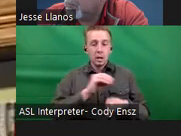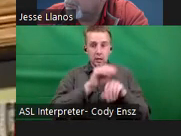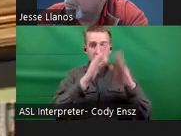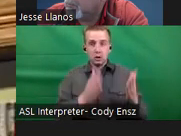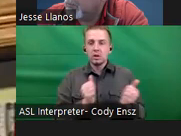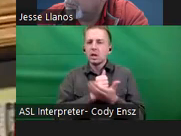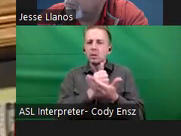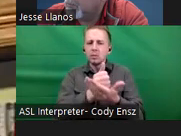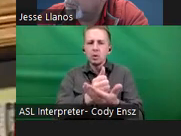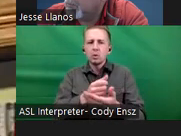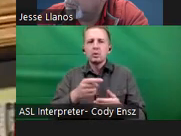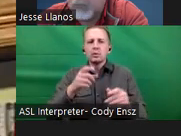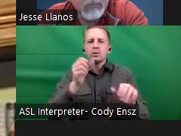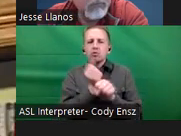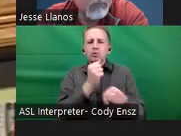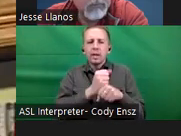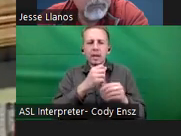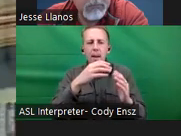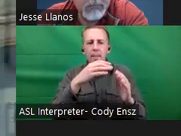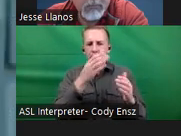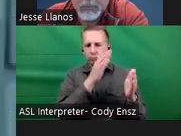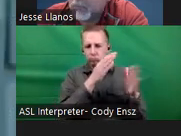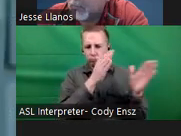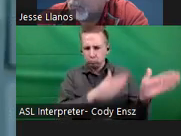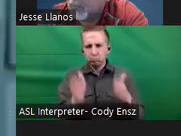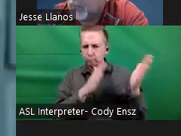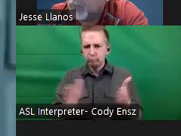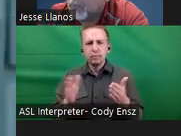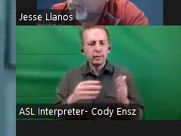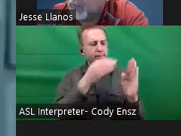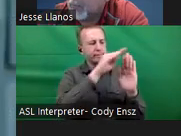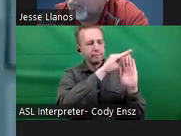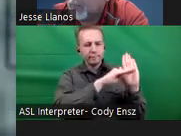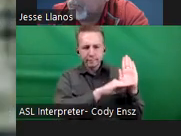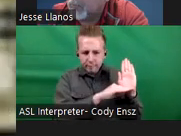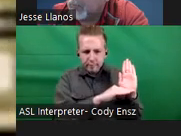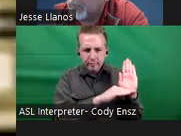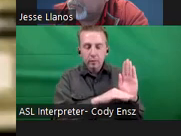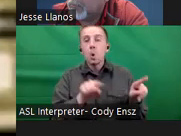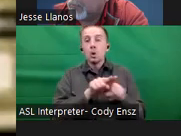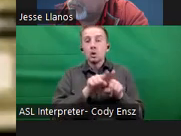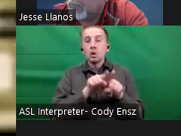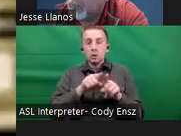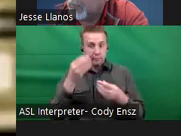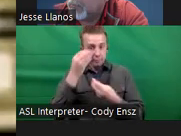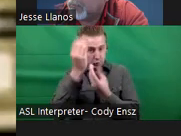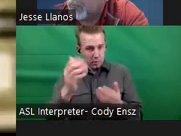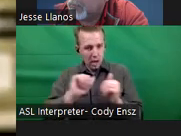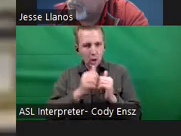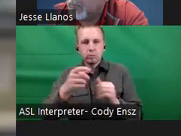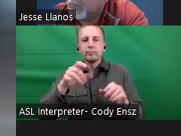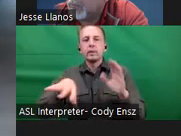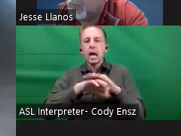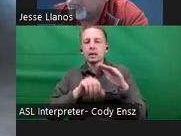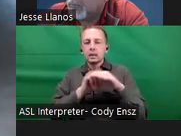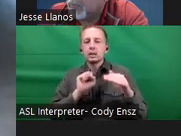a plan to select courses you can take each semester and by helping you access resources to make sure that you are successful. To